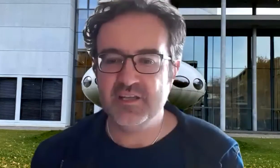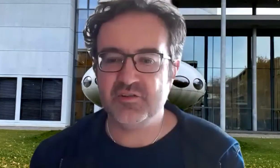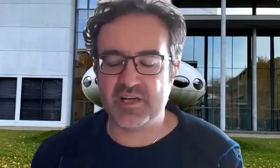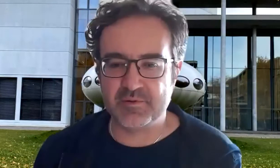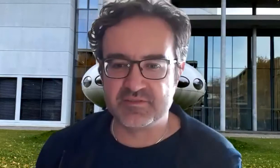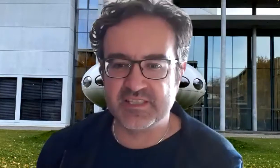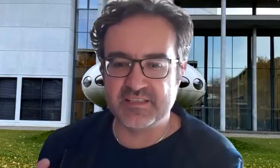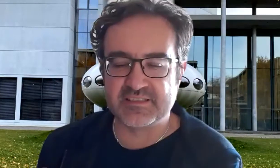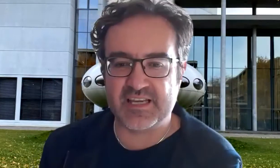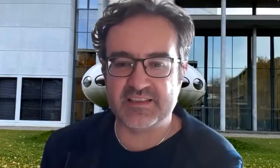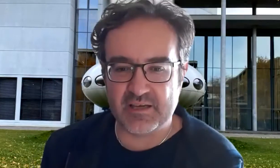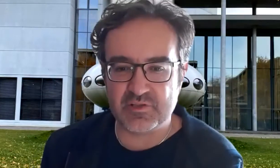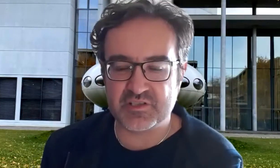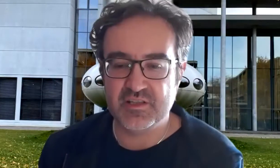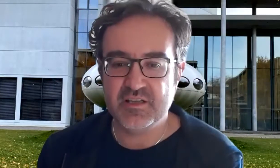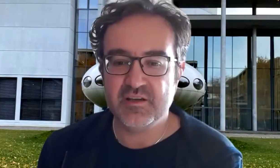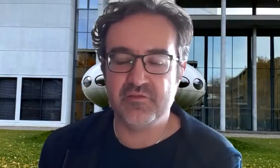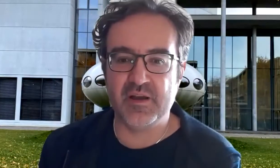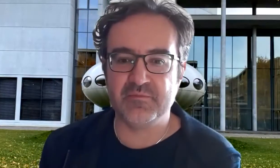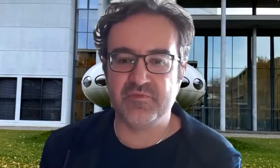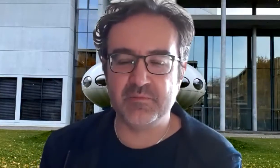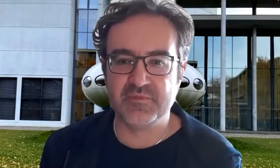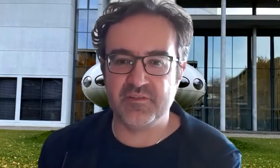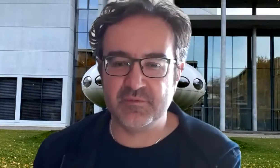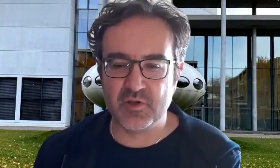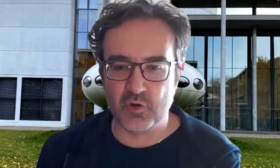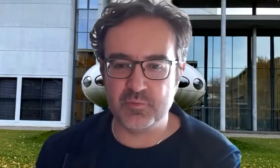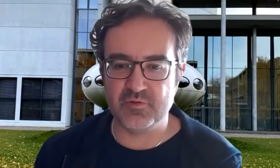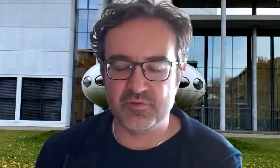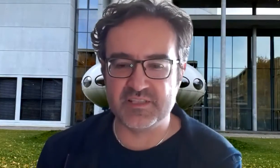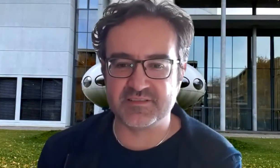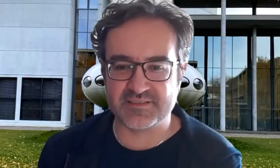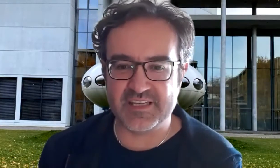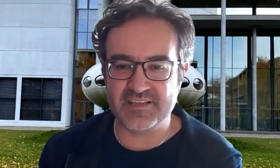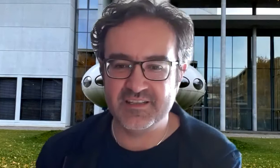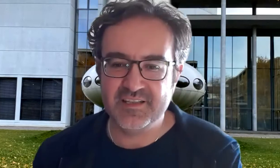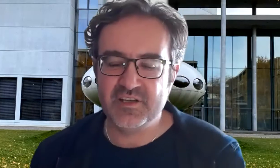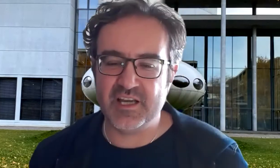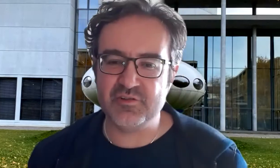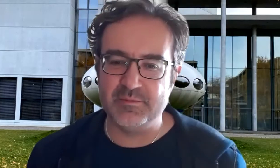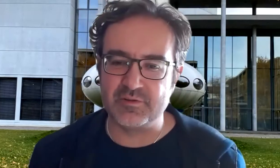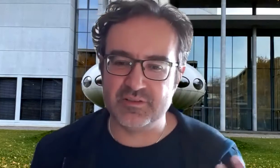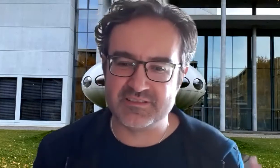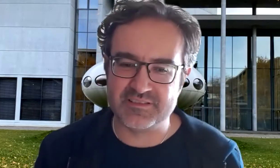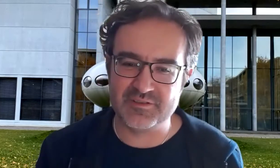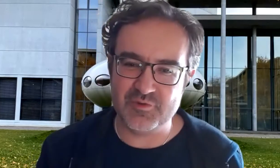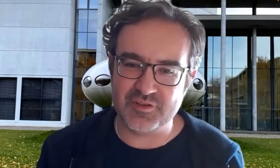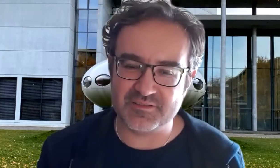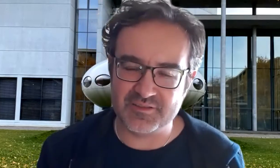are able to see the sign language from the group who is singing, and you are able to listen to the